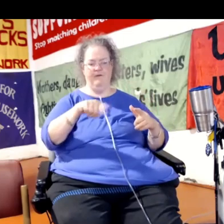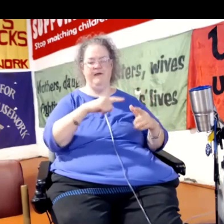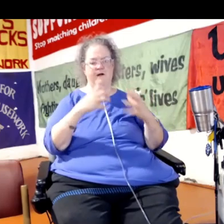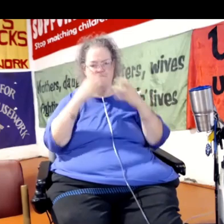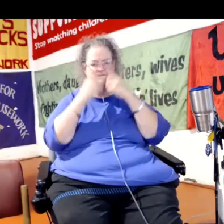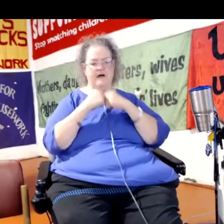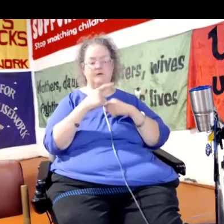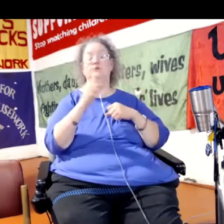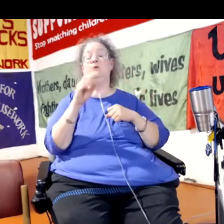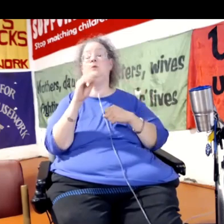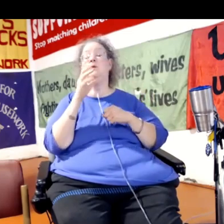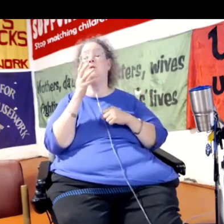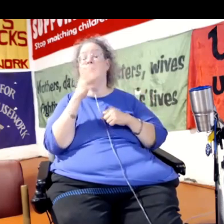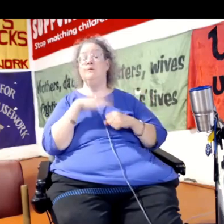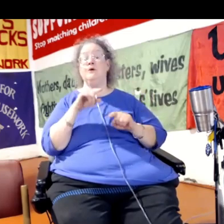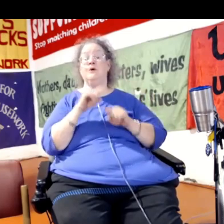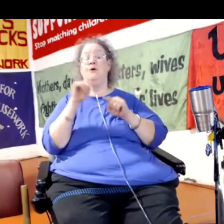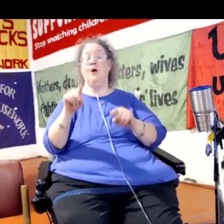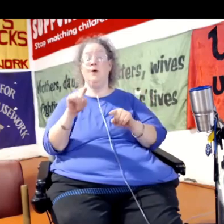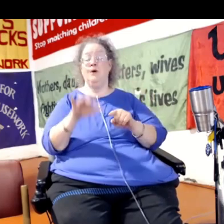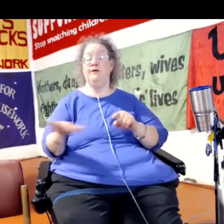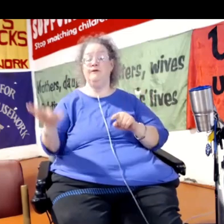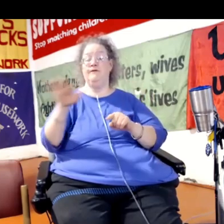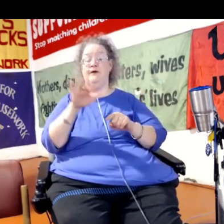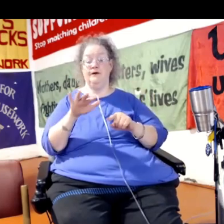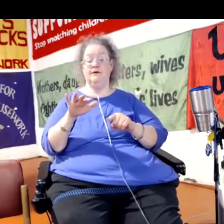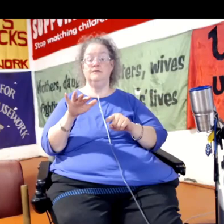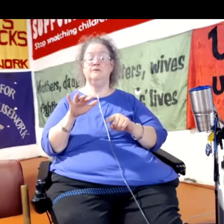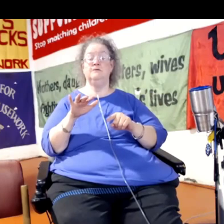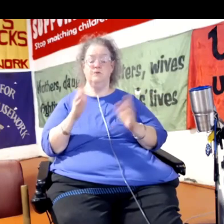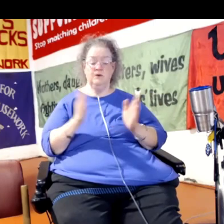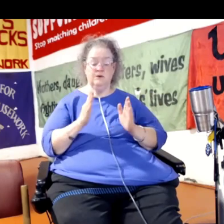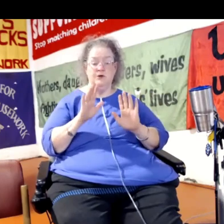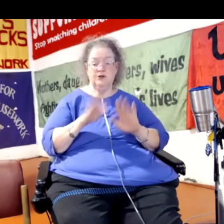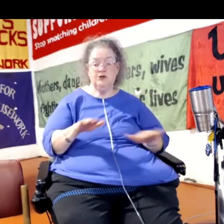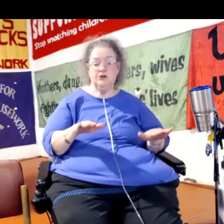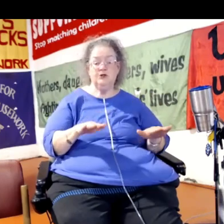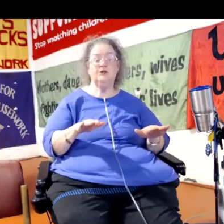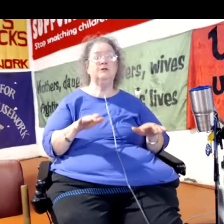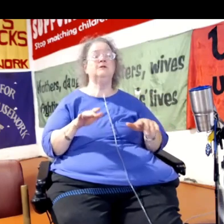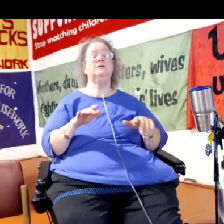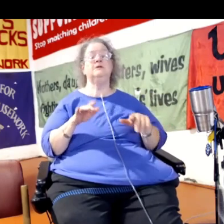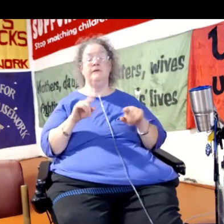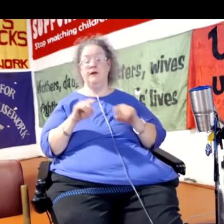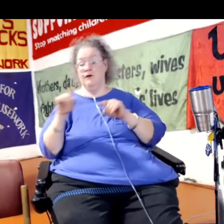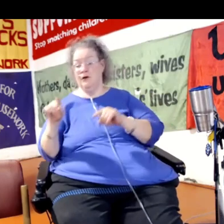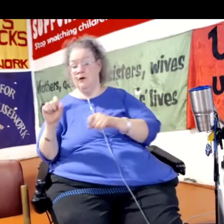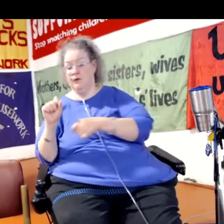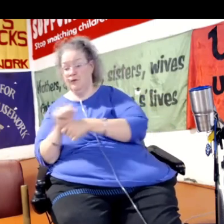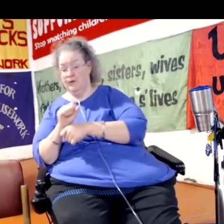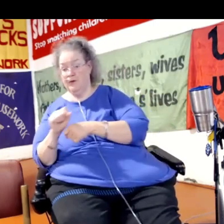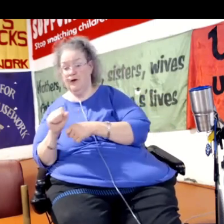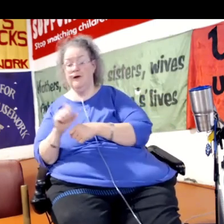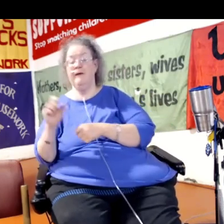women could go to the fields with small children, go to the fields later and return